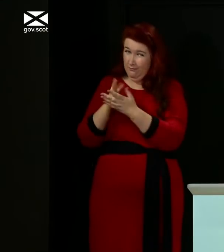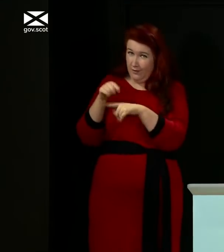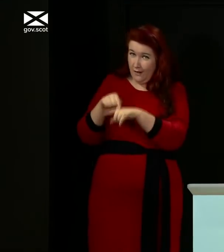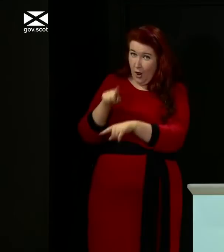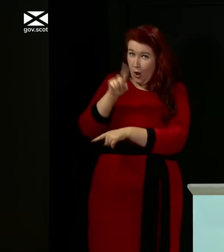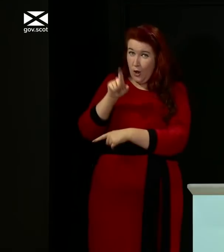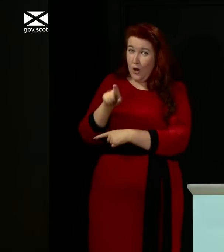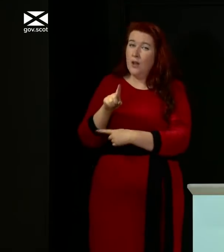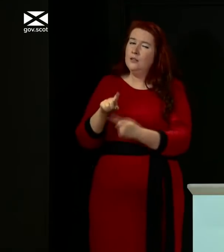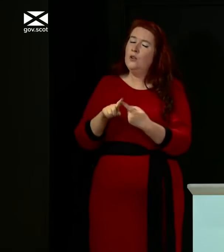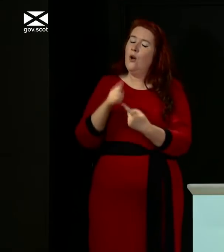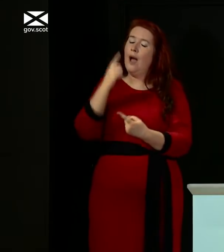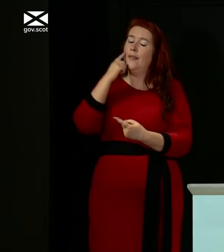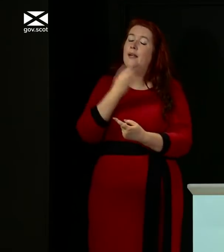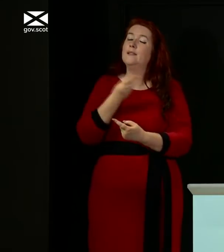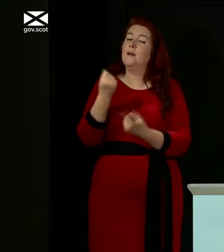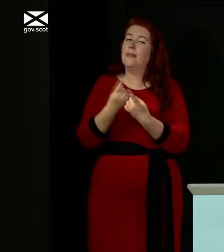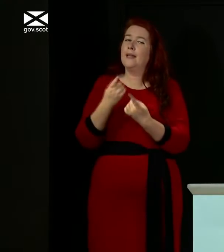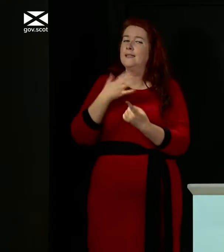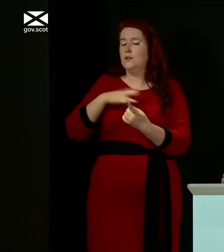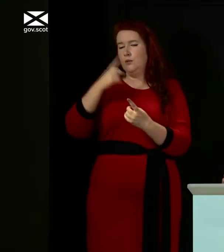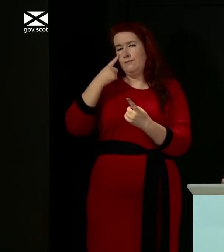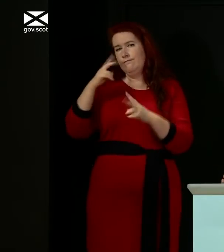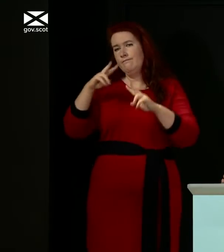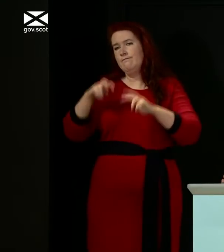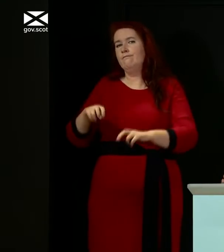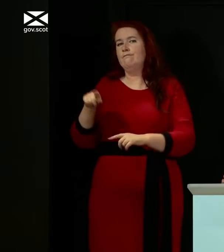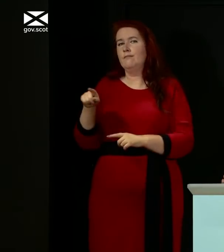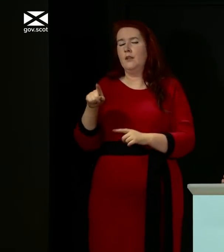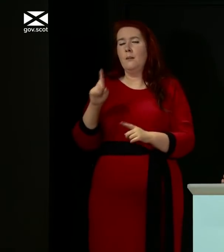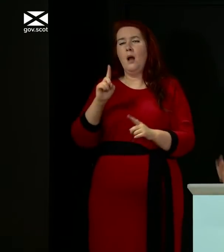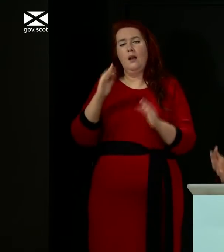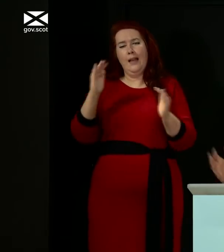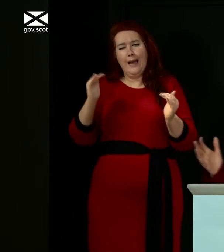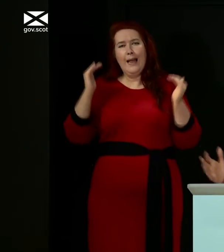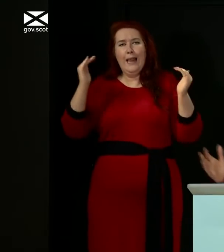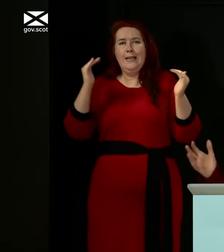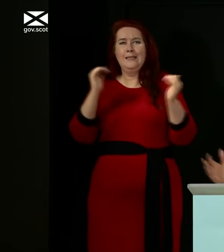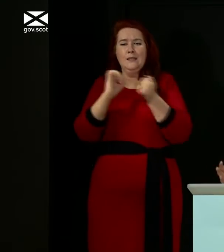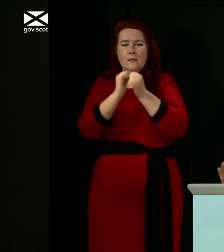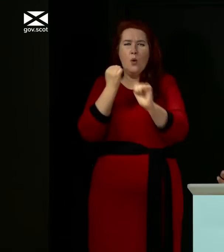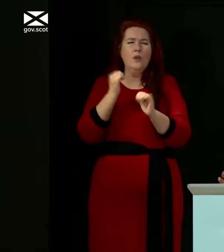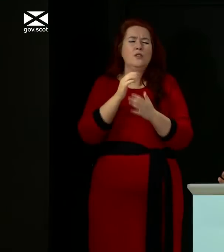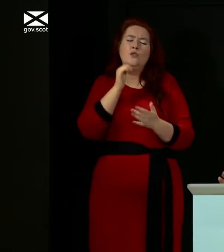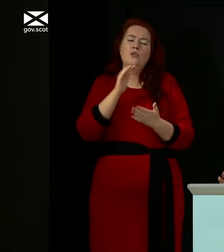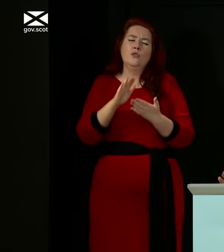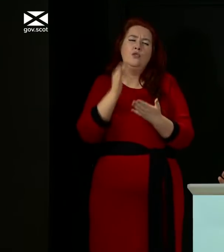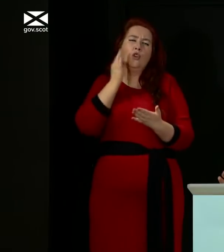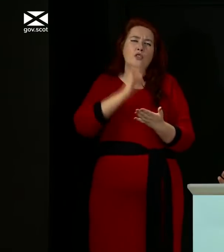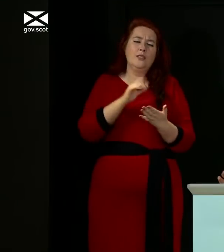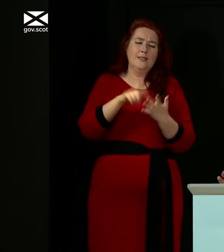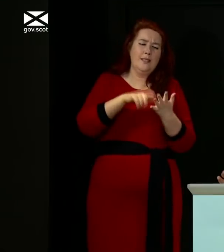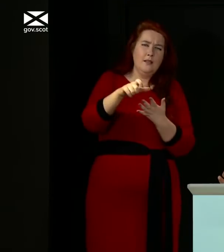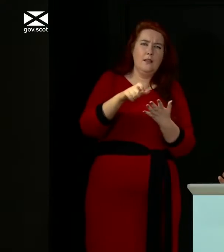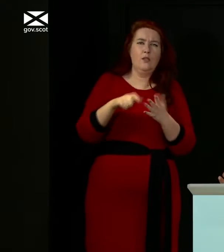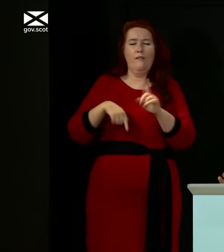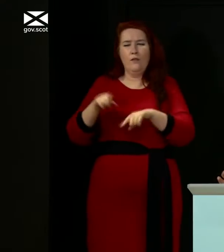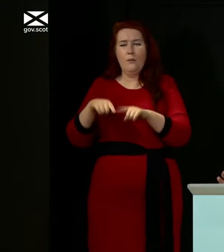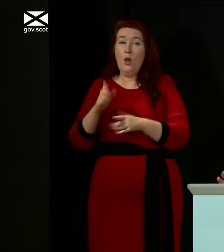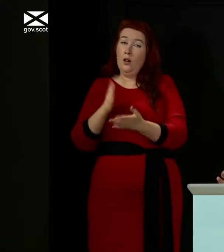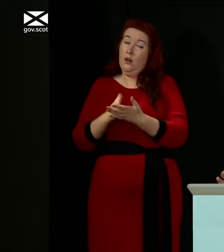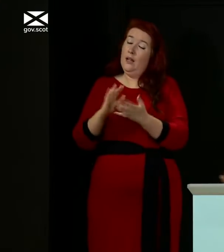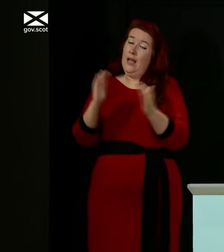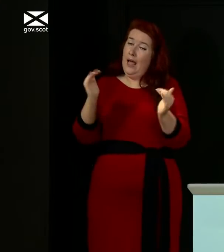there that should be looked into. Elite sport, and this is not just about Celtic or football, elite sport's been in a